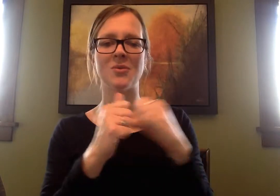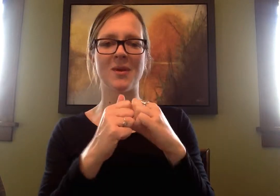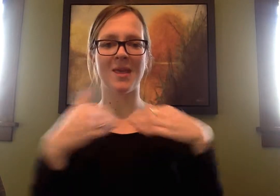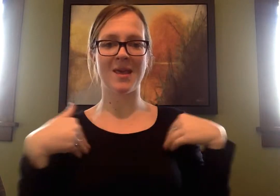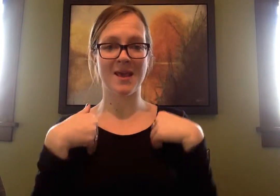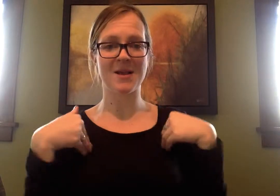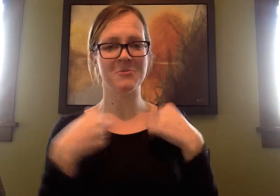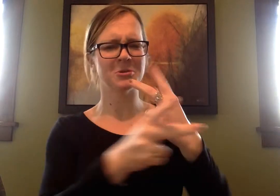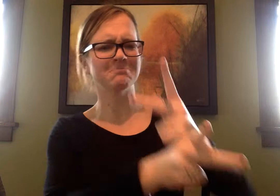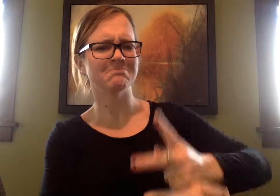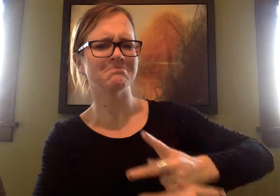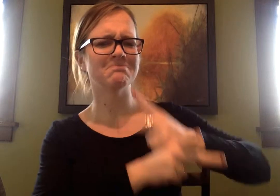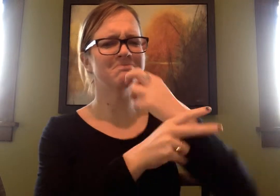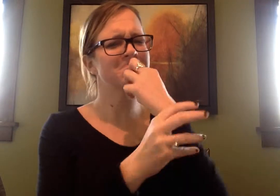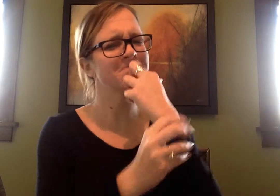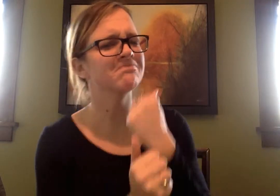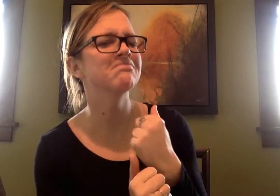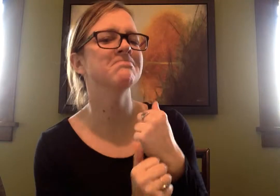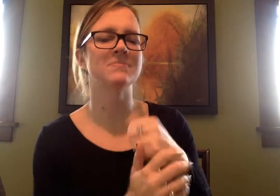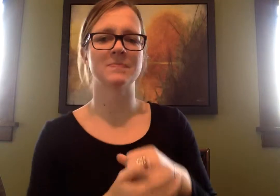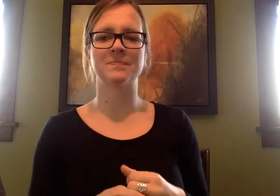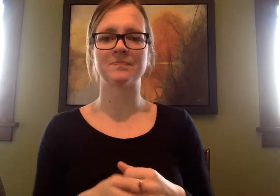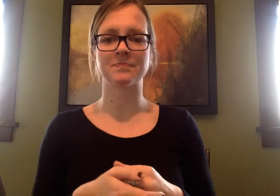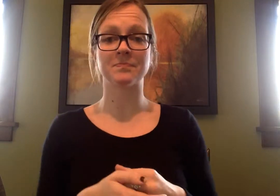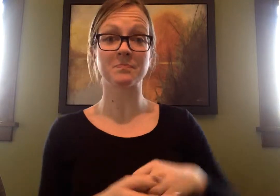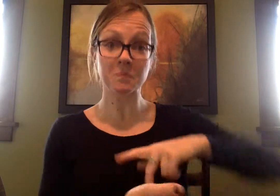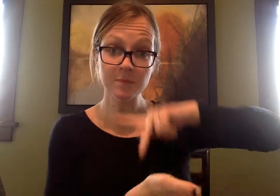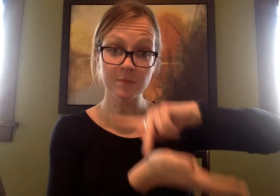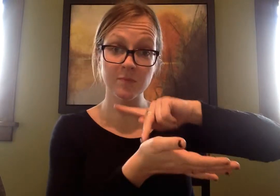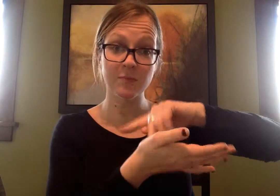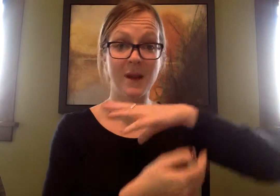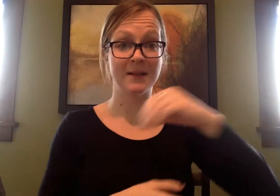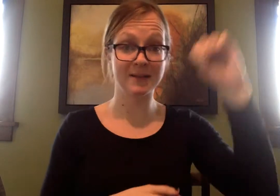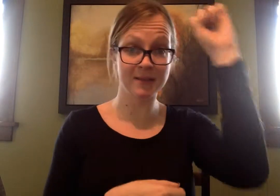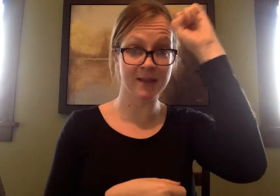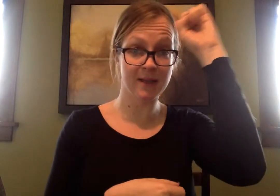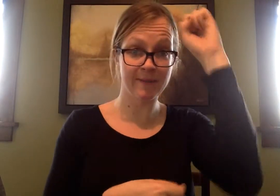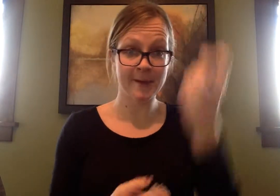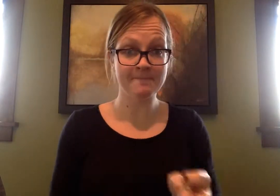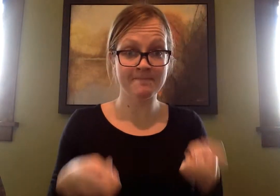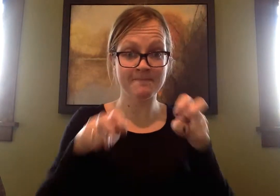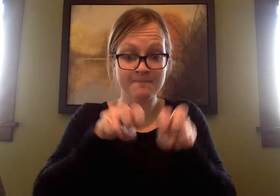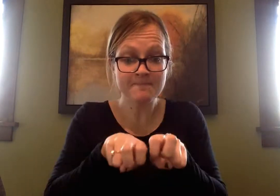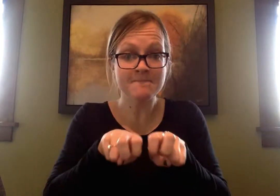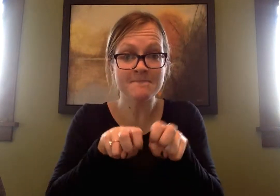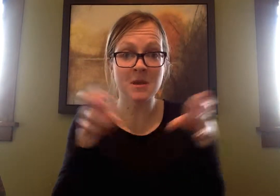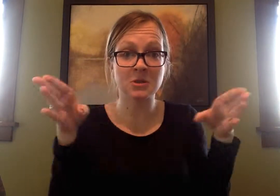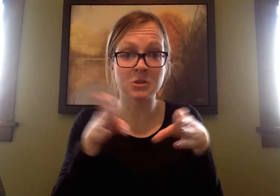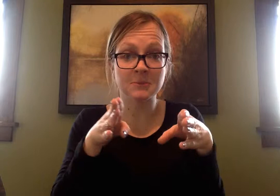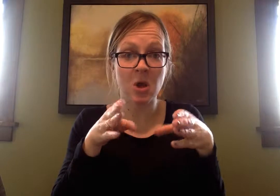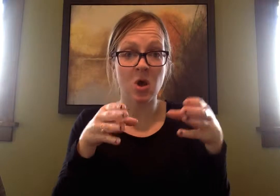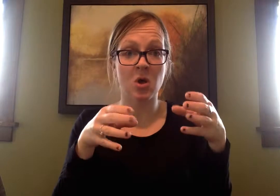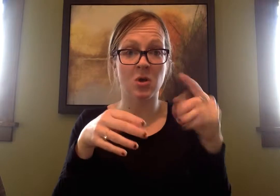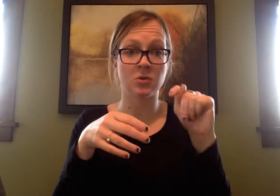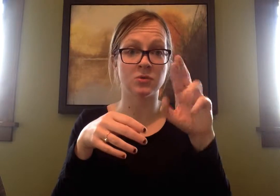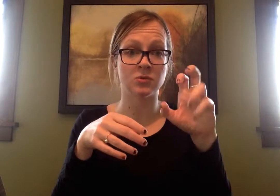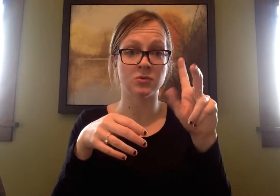them. Dr. Paula and Stephen quickly set off in her small truck to Malindi.